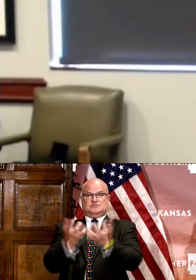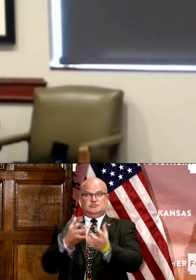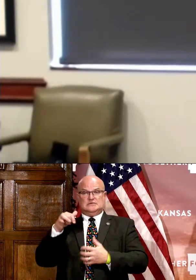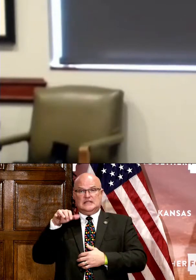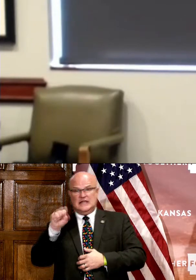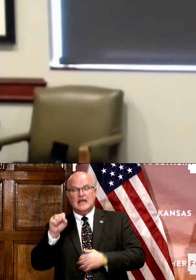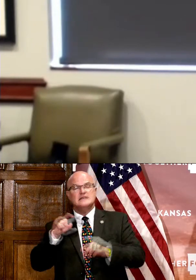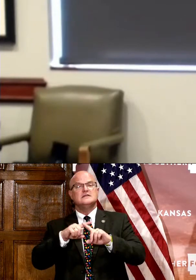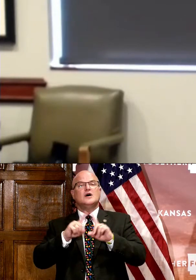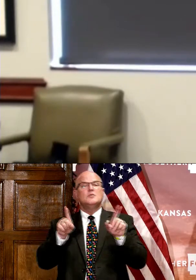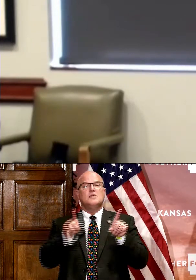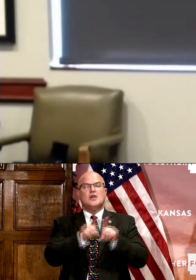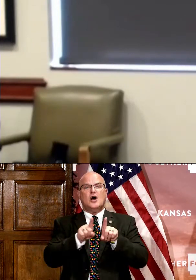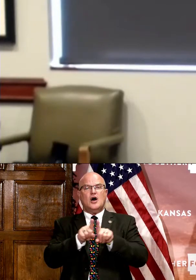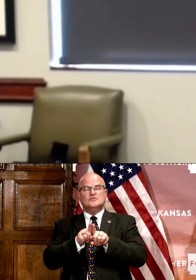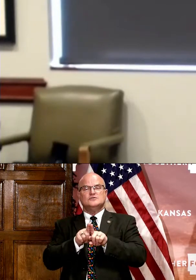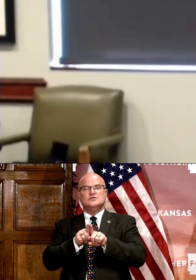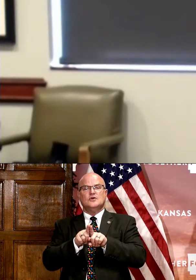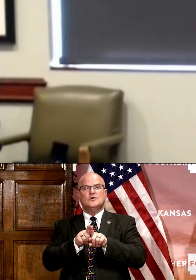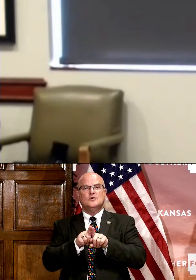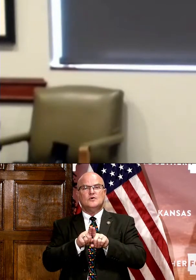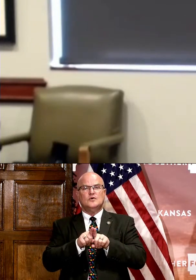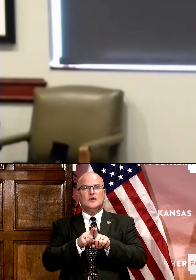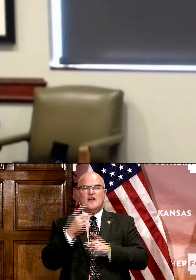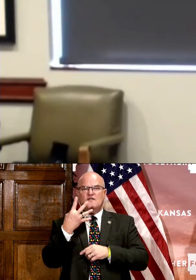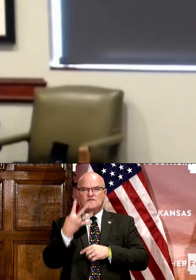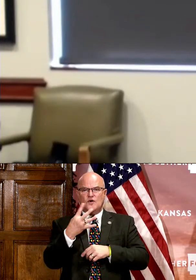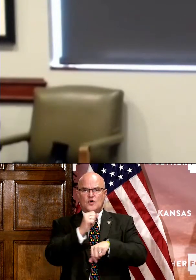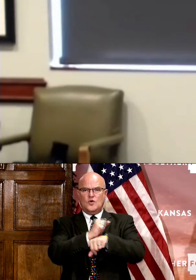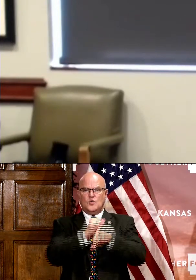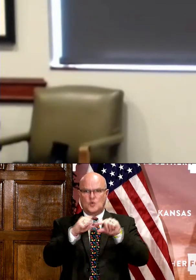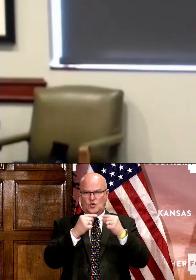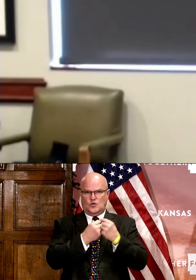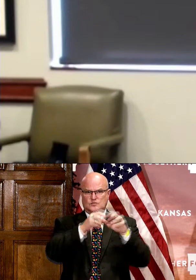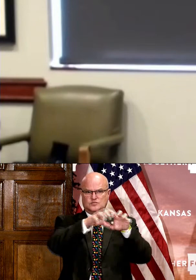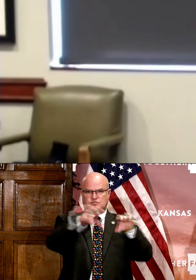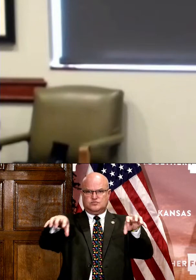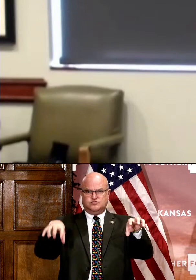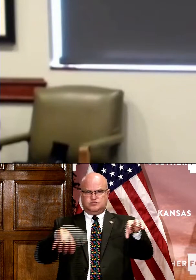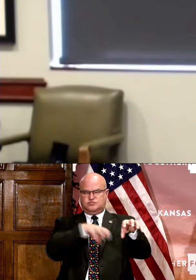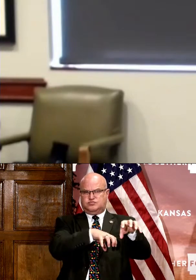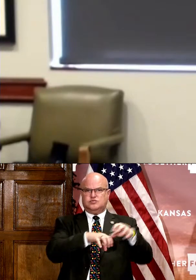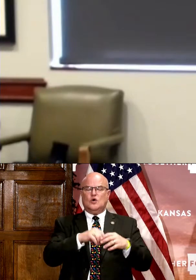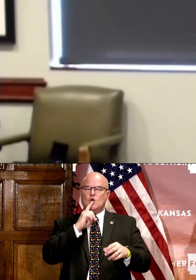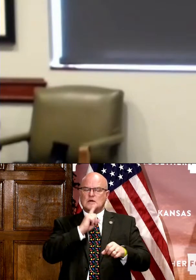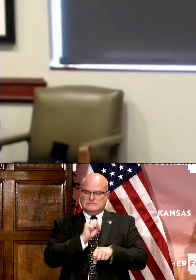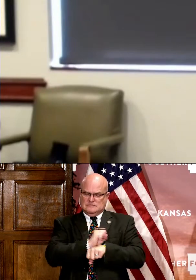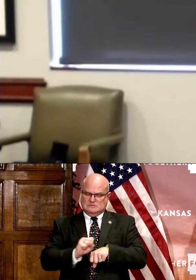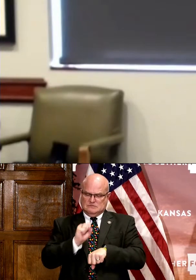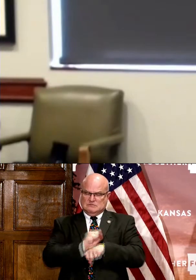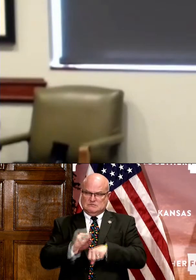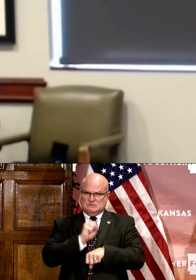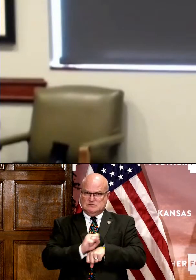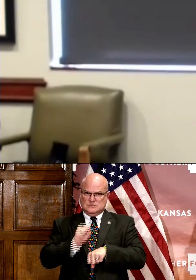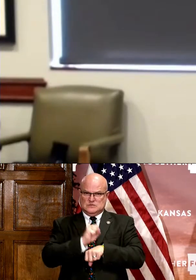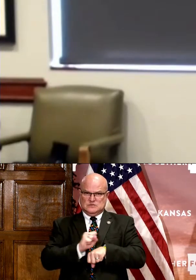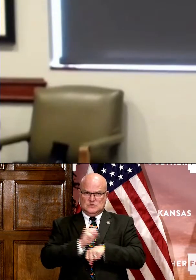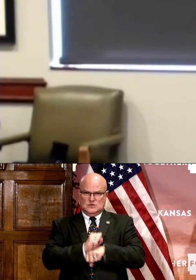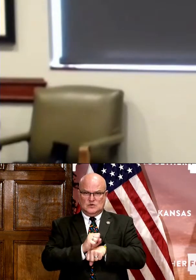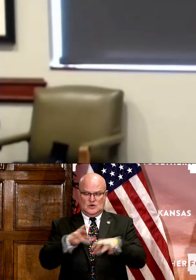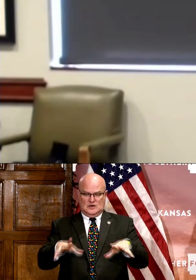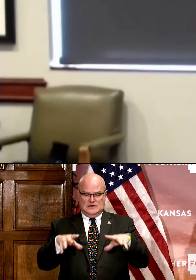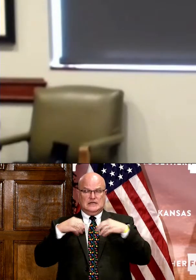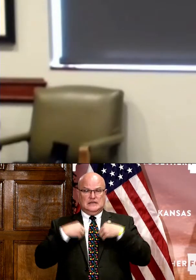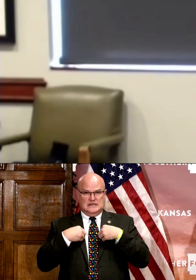also in the 4 work groups. We're being very, very diligent in the charge